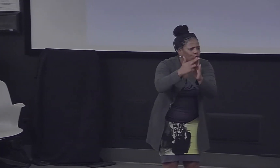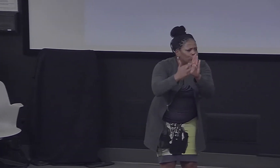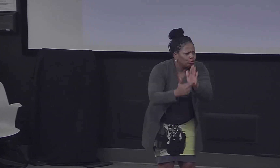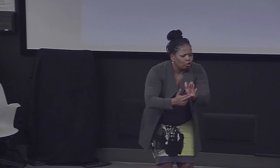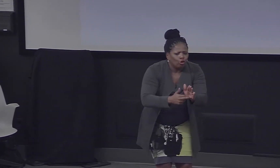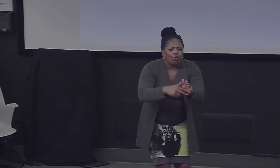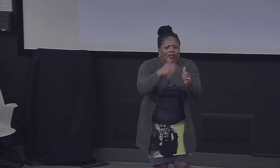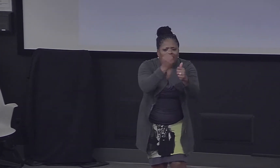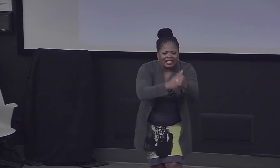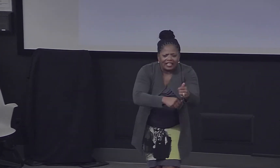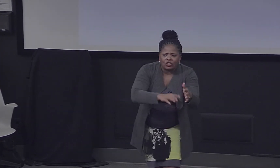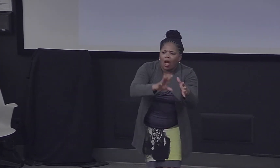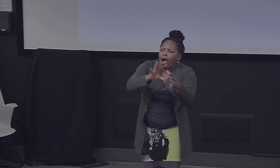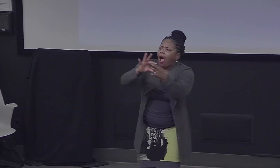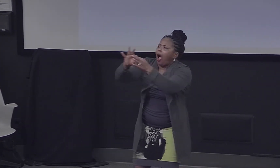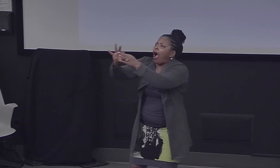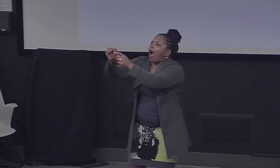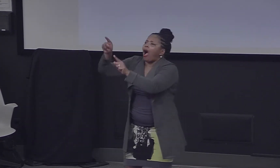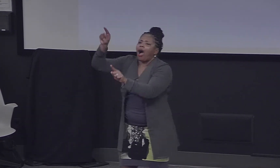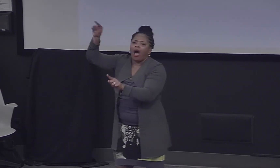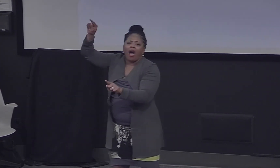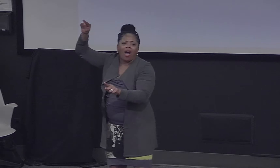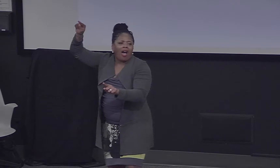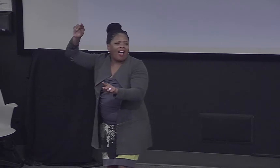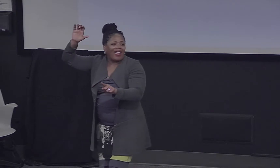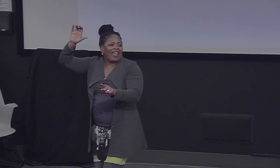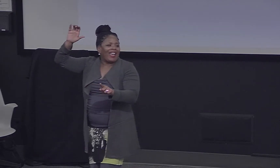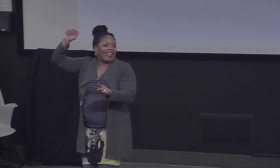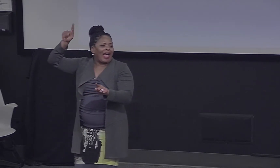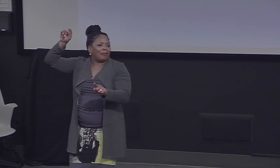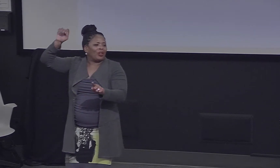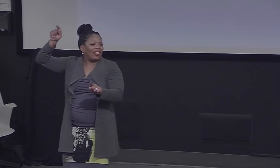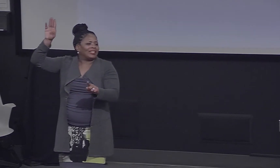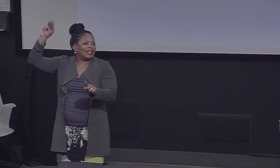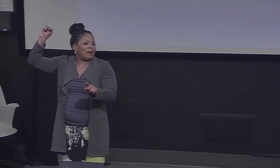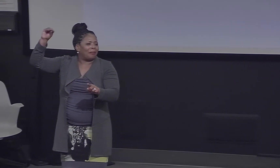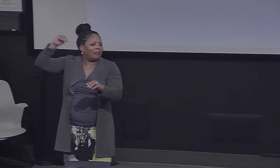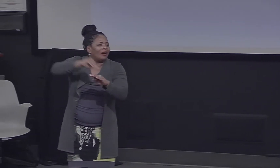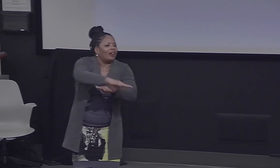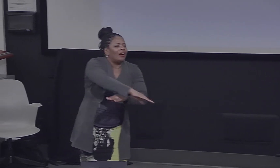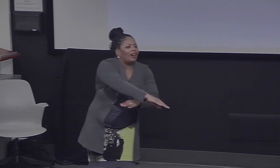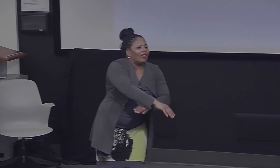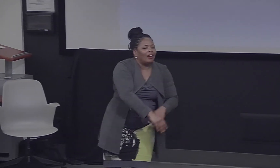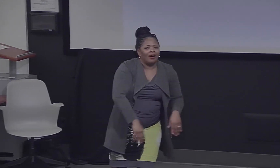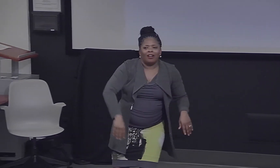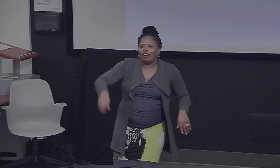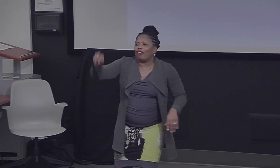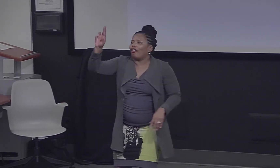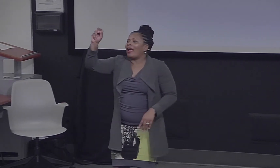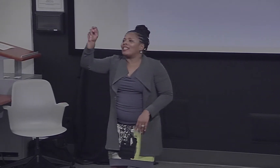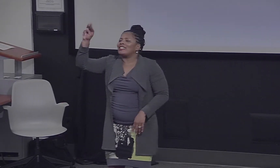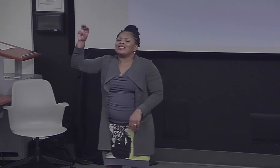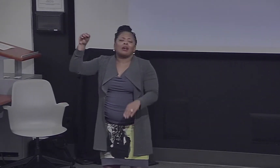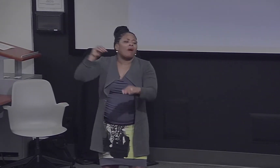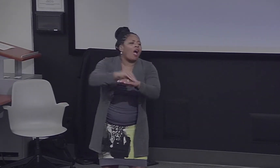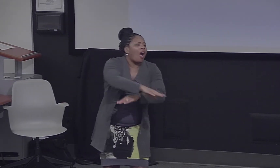With each conversation, with each policy, with each rule, structures